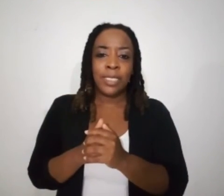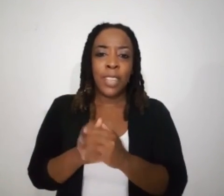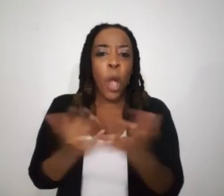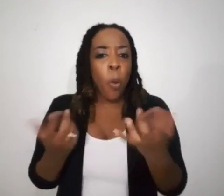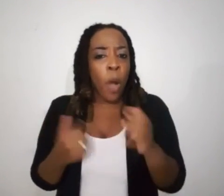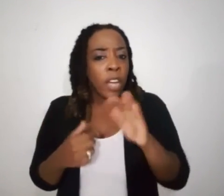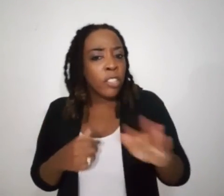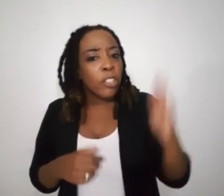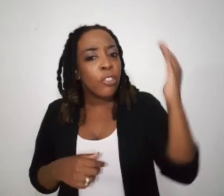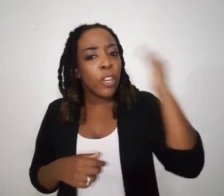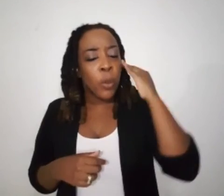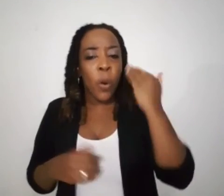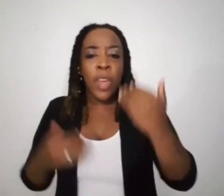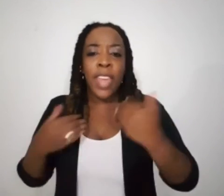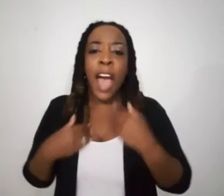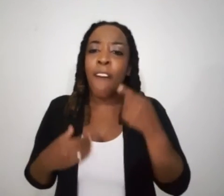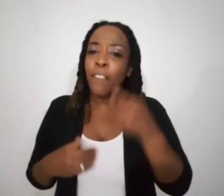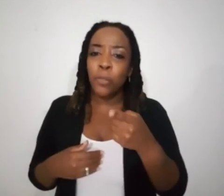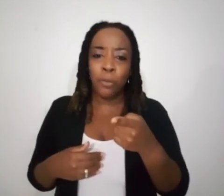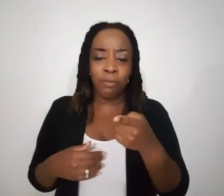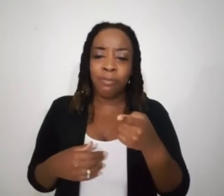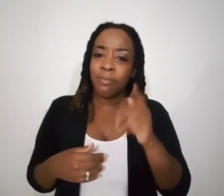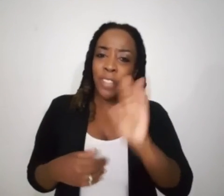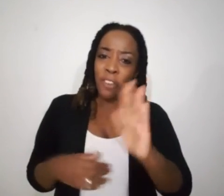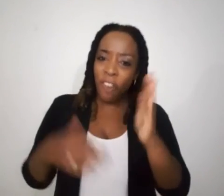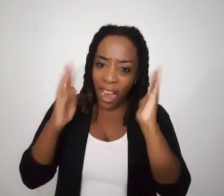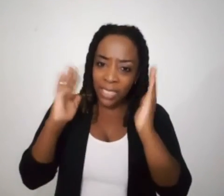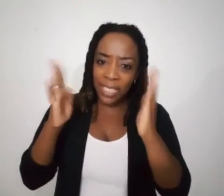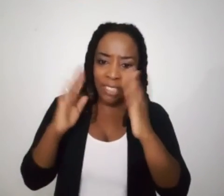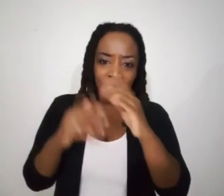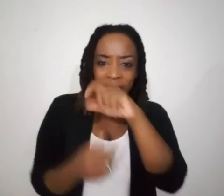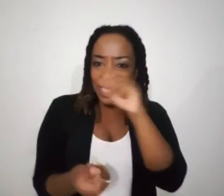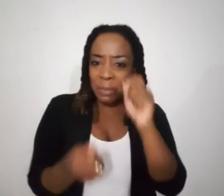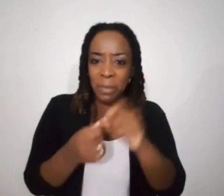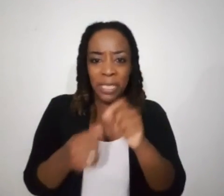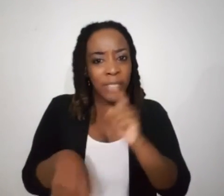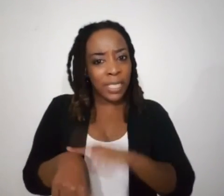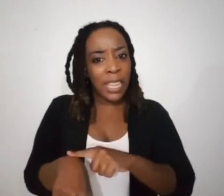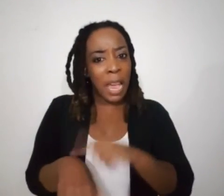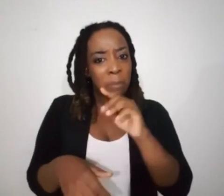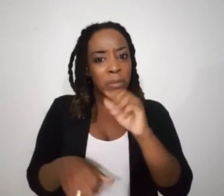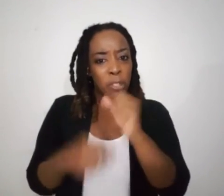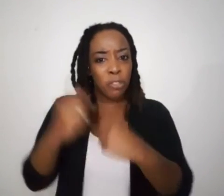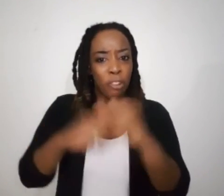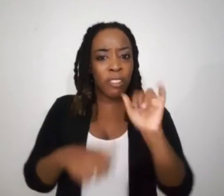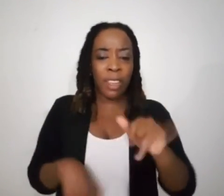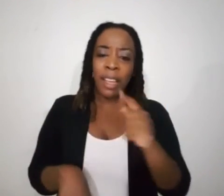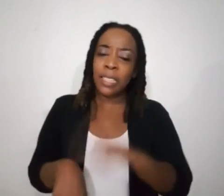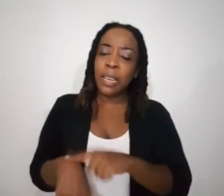day at a particular time. So spend that time with them doing something that they like.